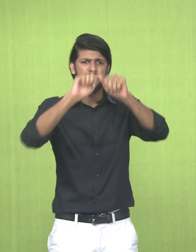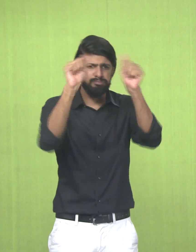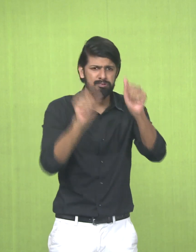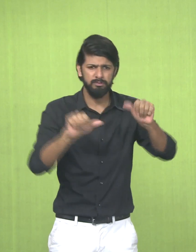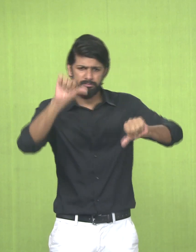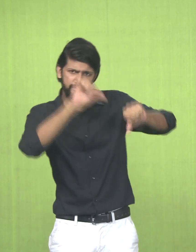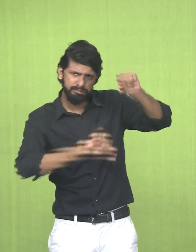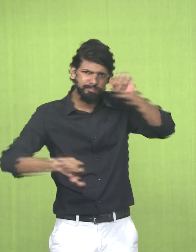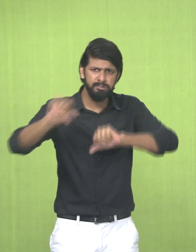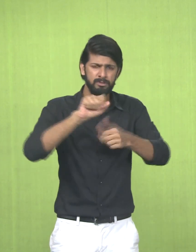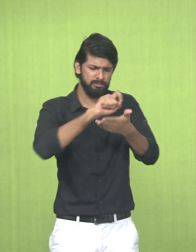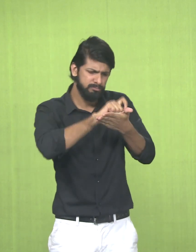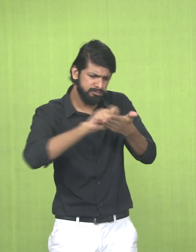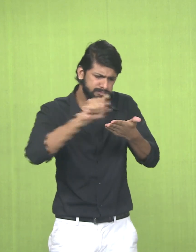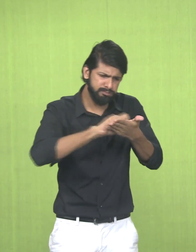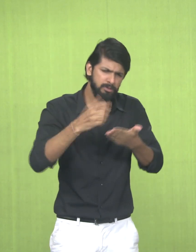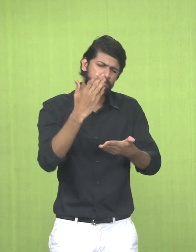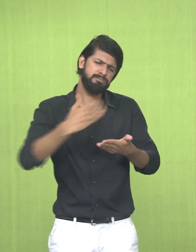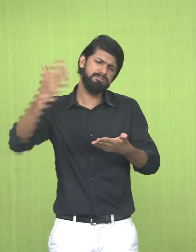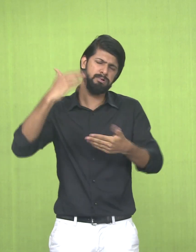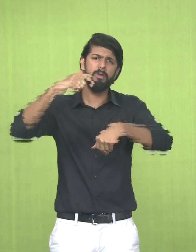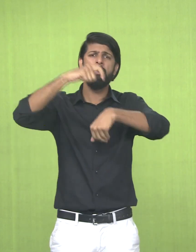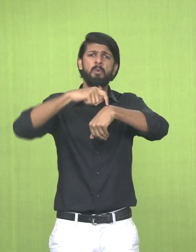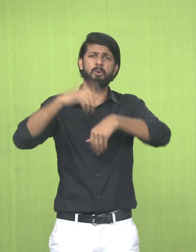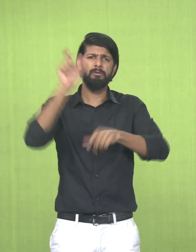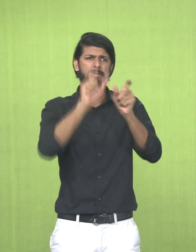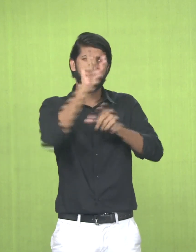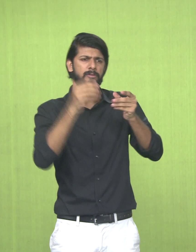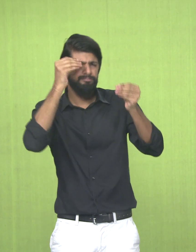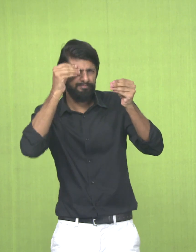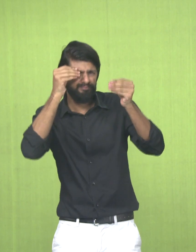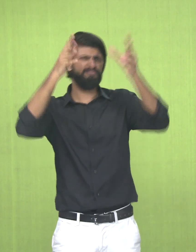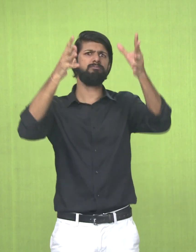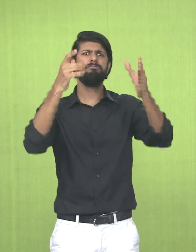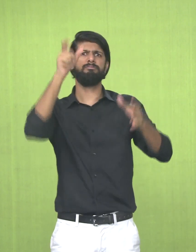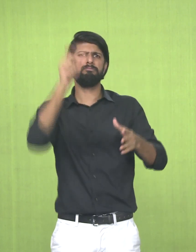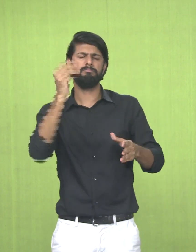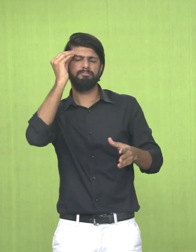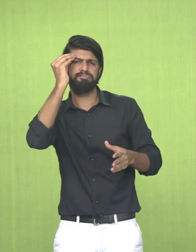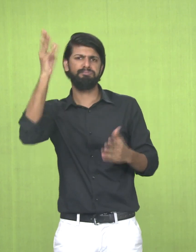because of many developments in science, art, and literature.